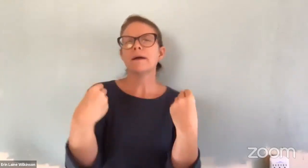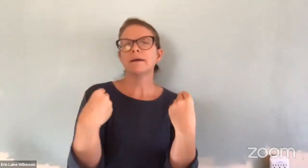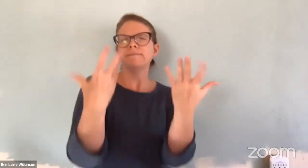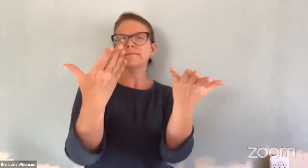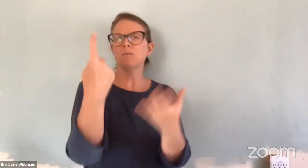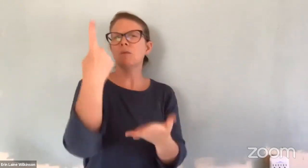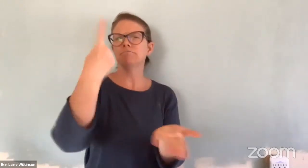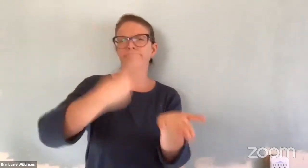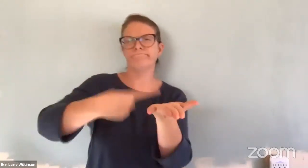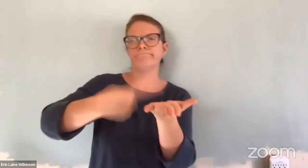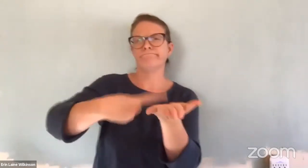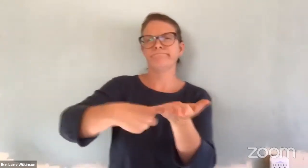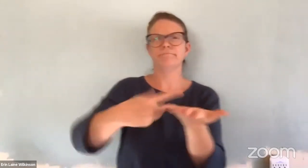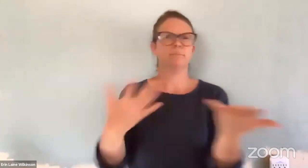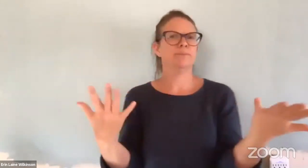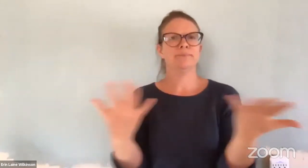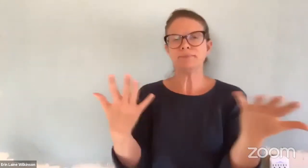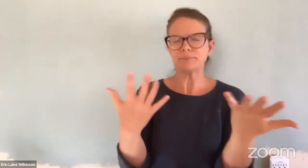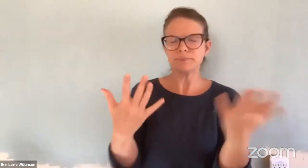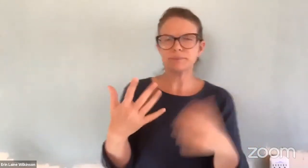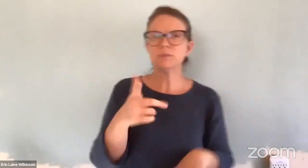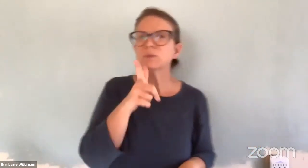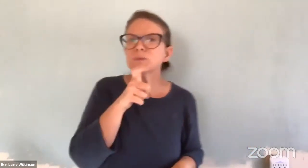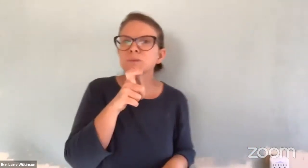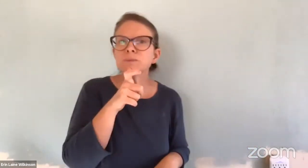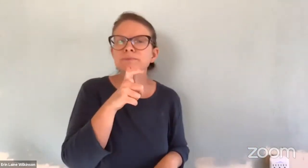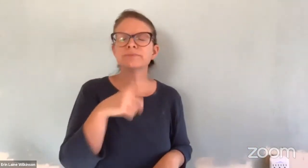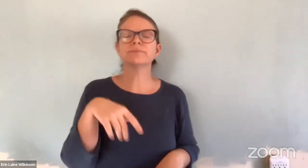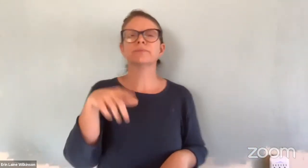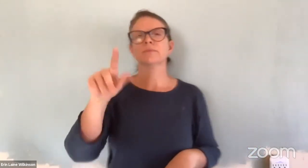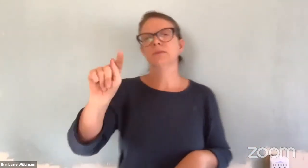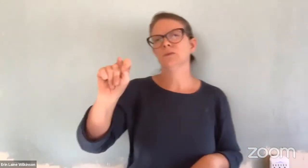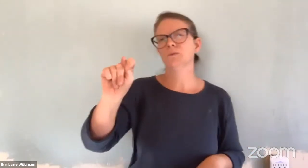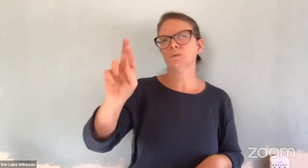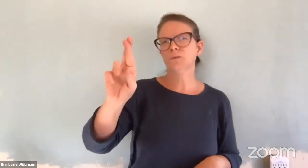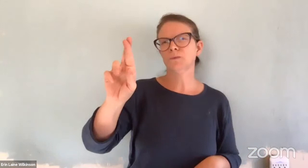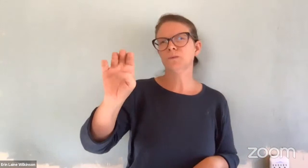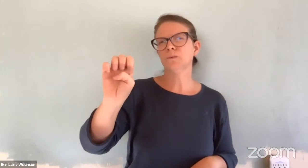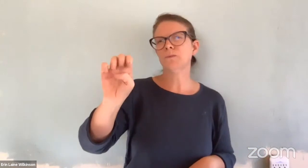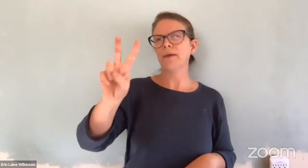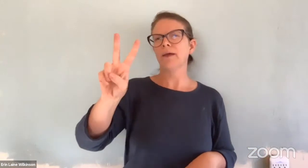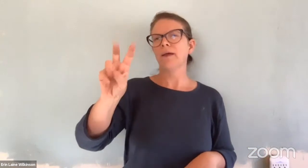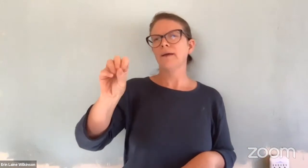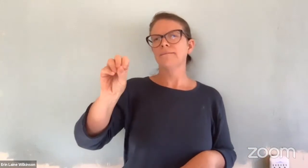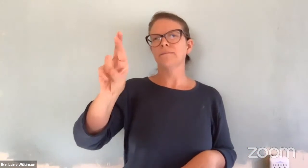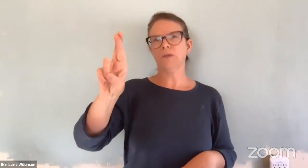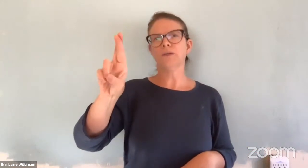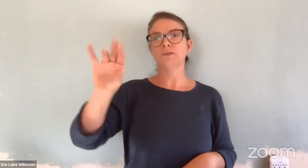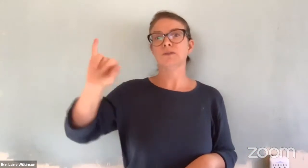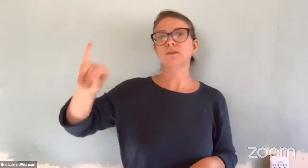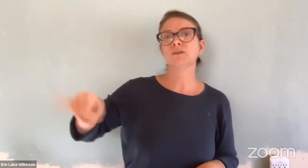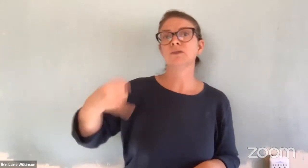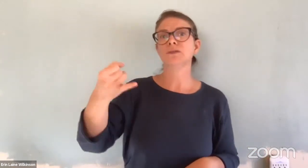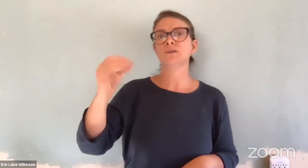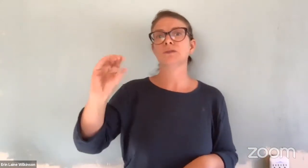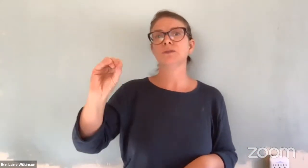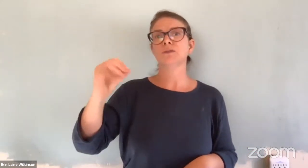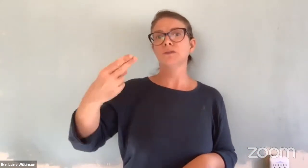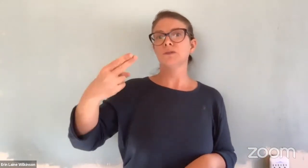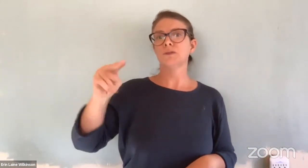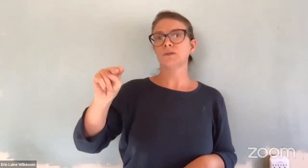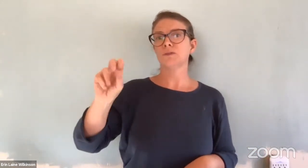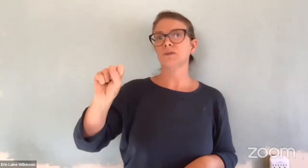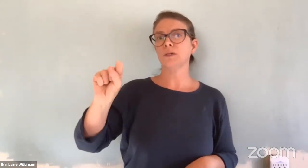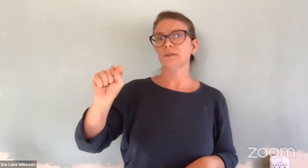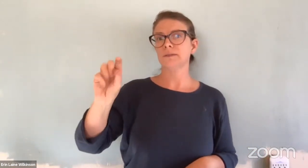is there and we've seen. Let me present you with one argument. This is from a researcher whose name